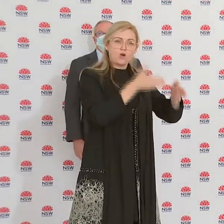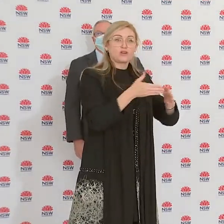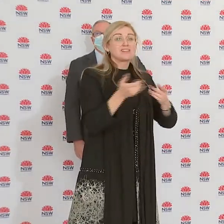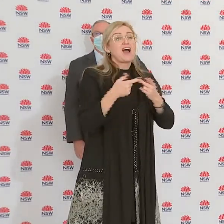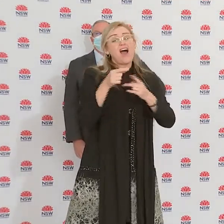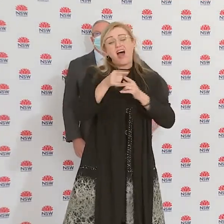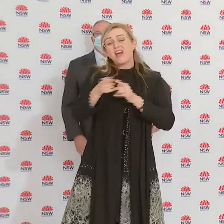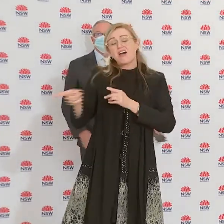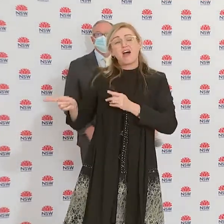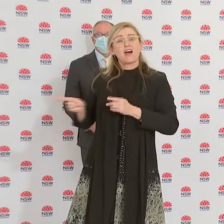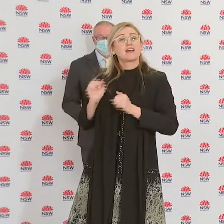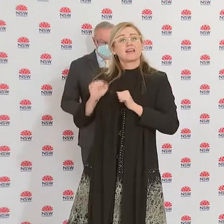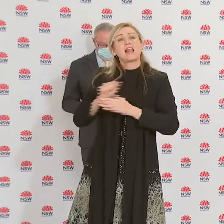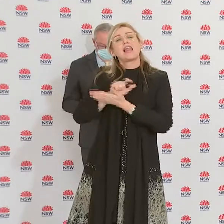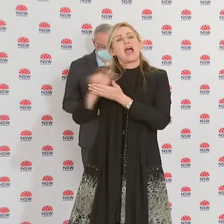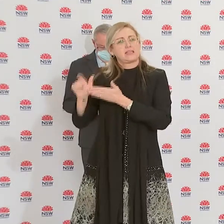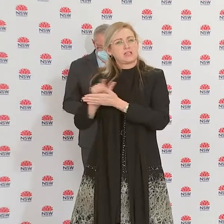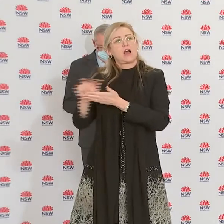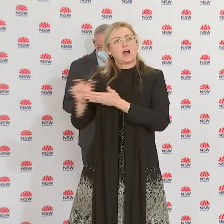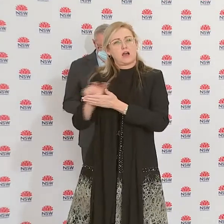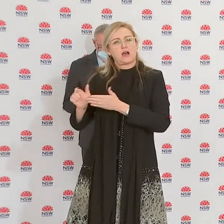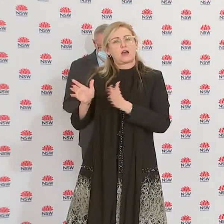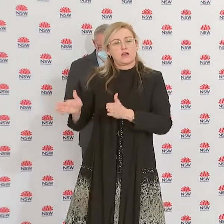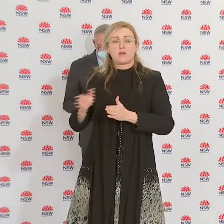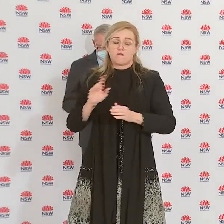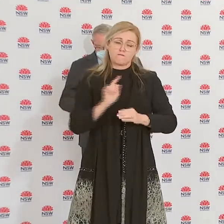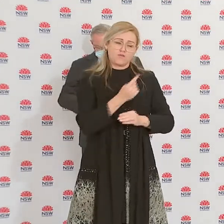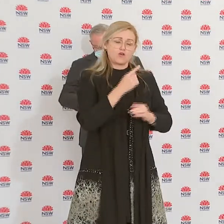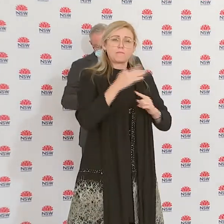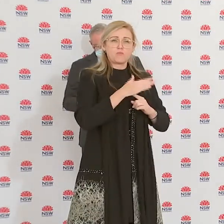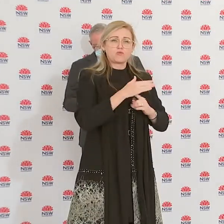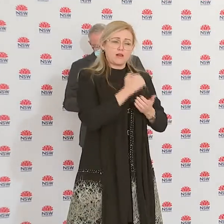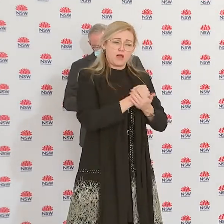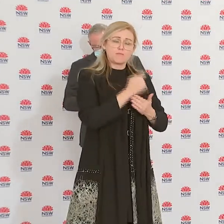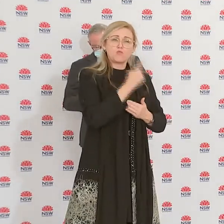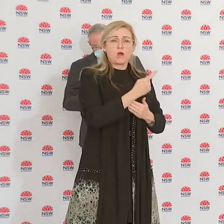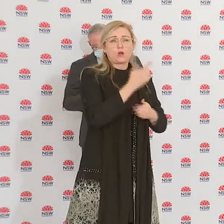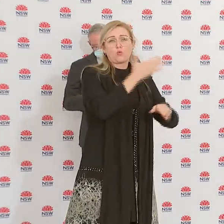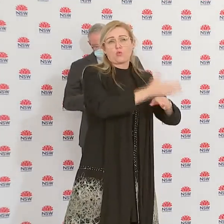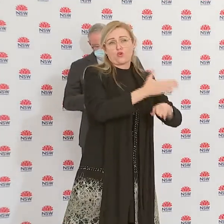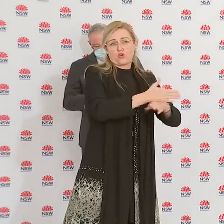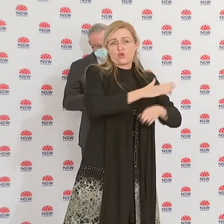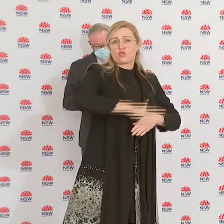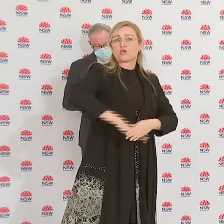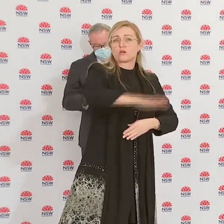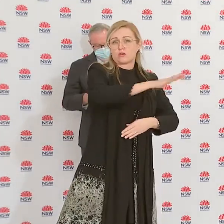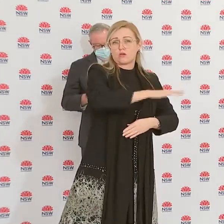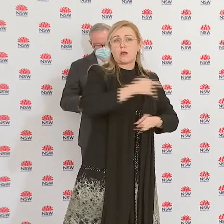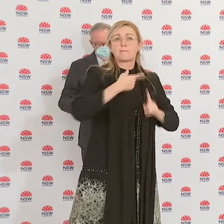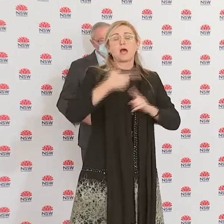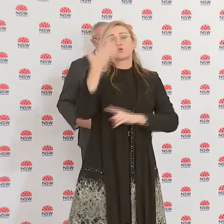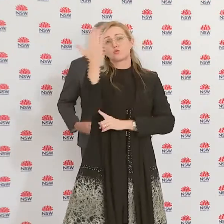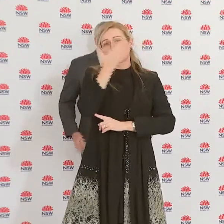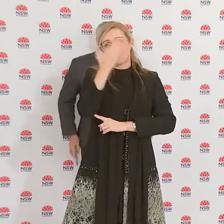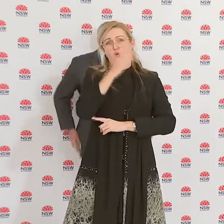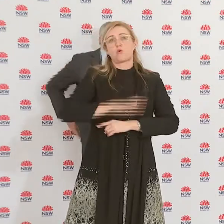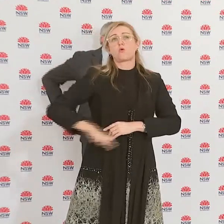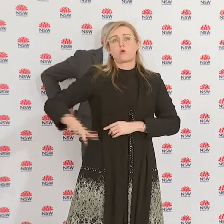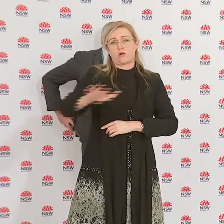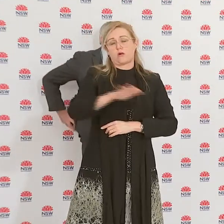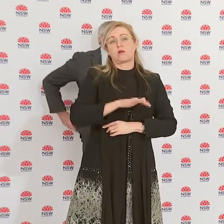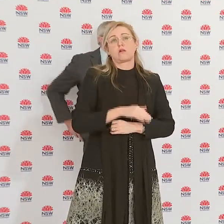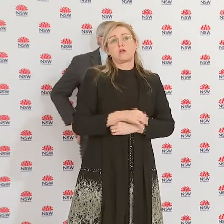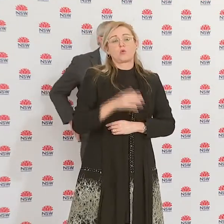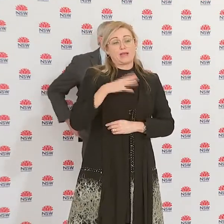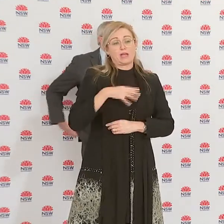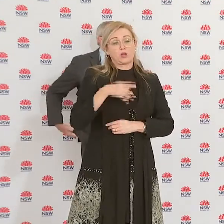course, will come in good time. But it's important that if large groups of people in certain industries are coming forward and